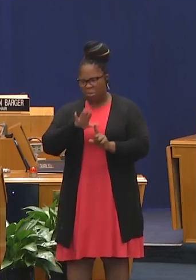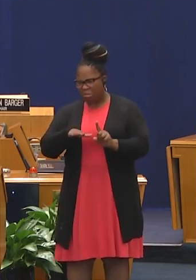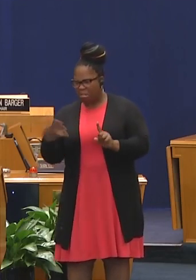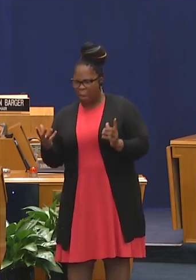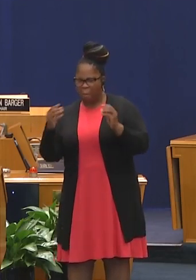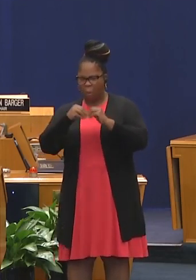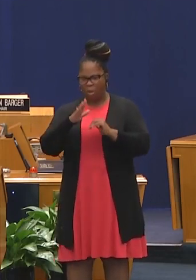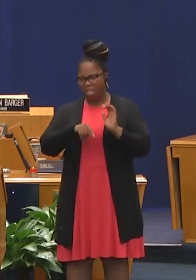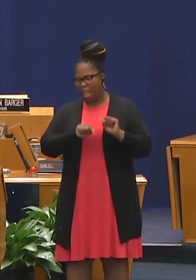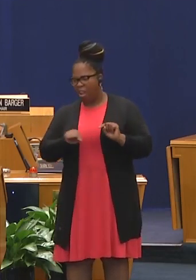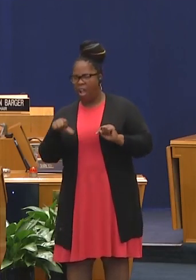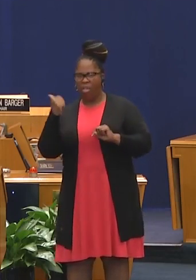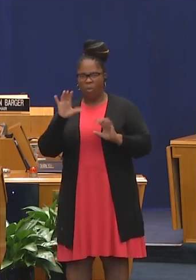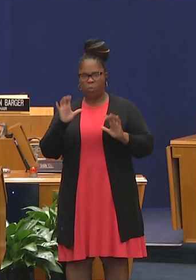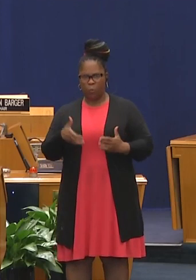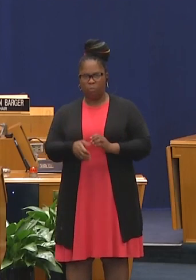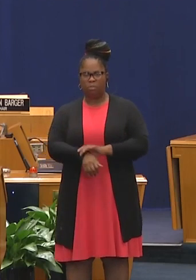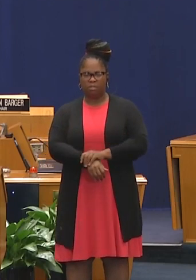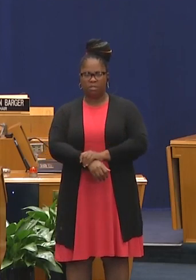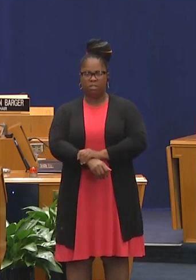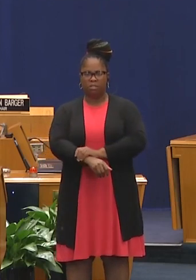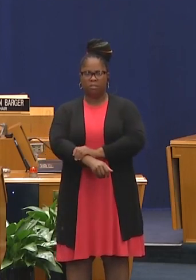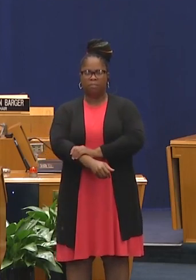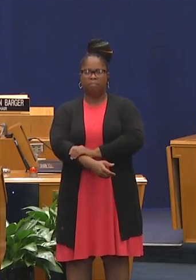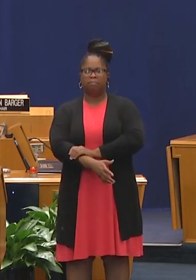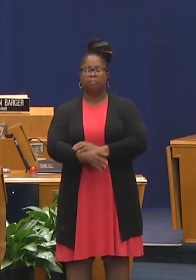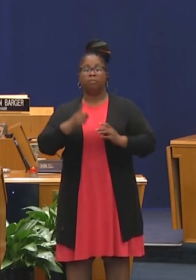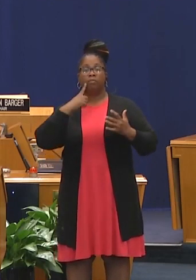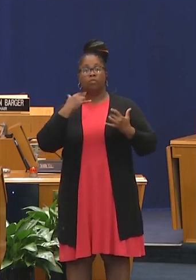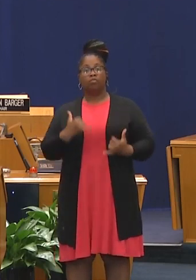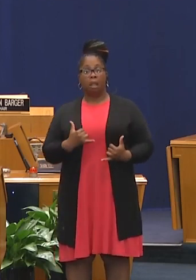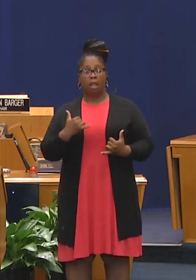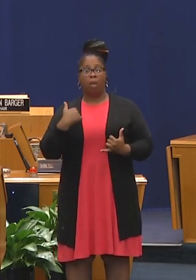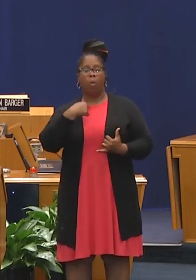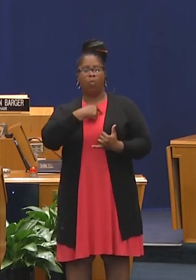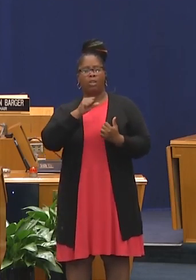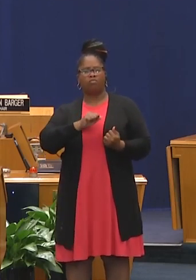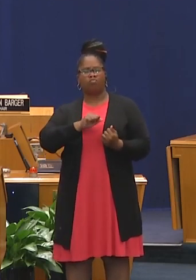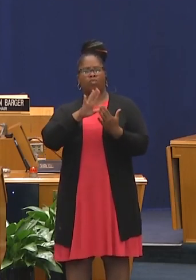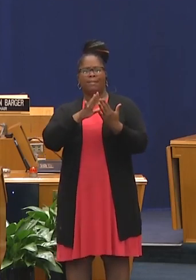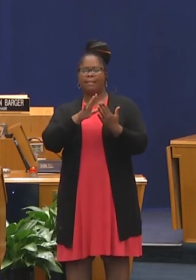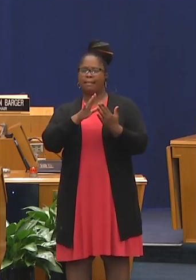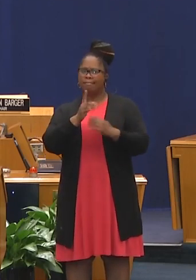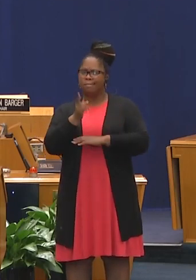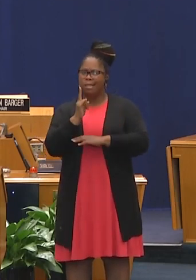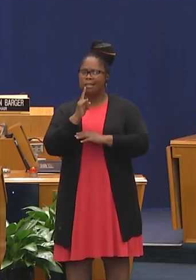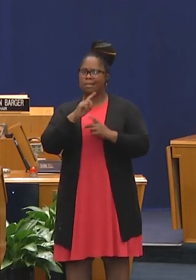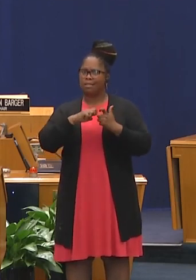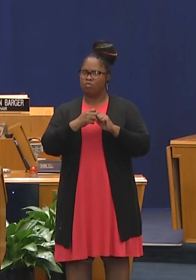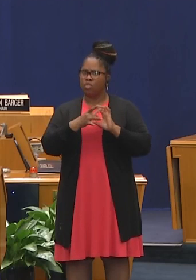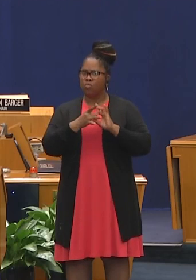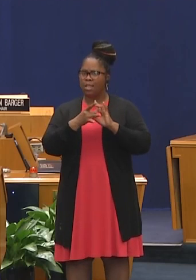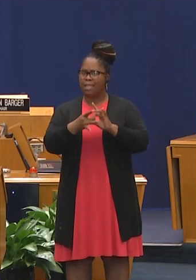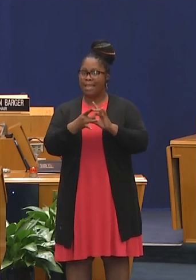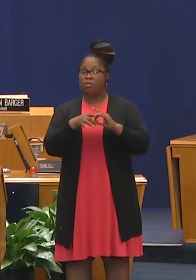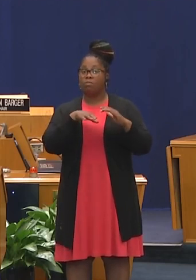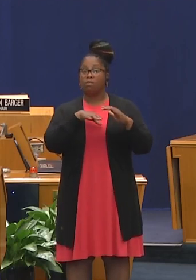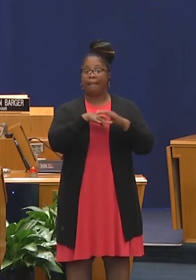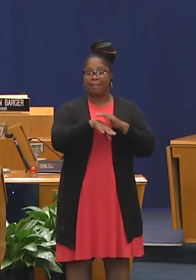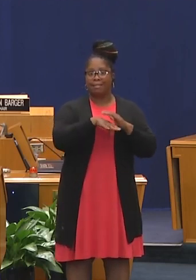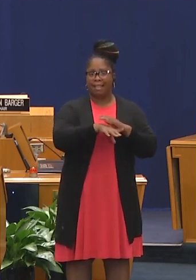rates. This includes right now addressing immediately issues that are related to the access to